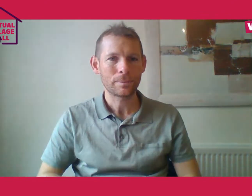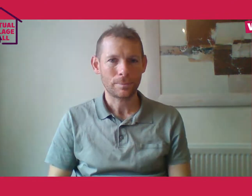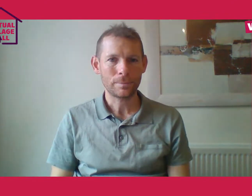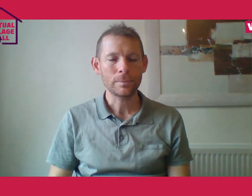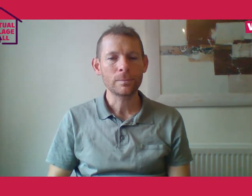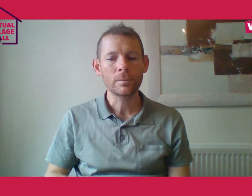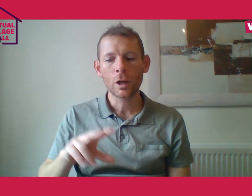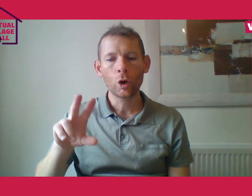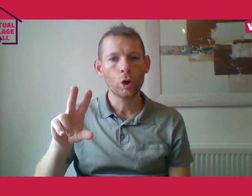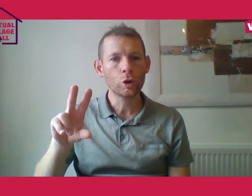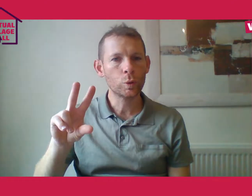evening.